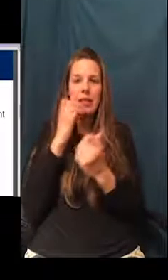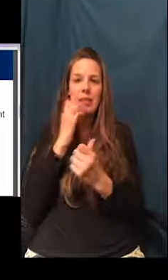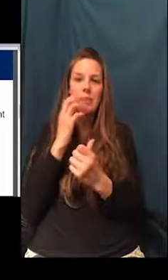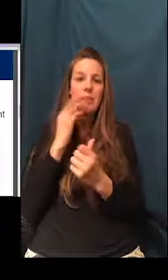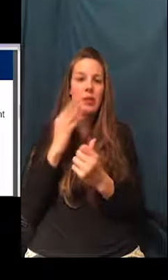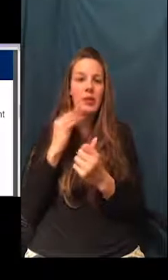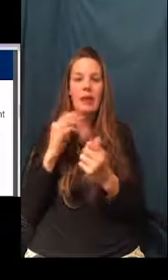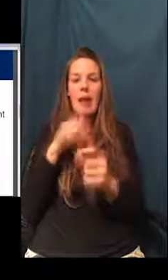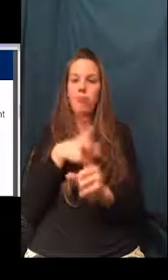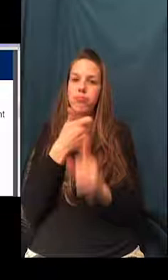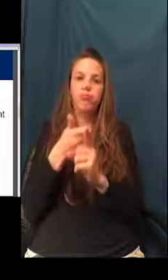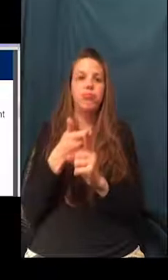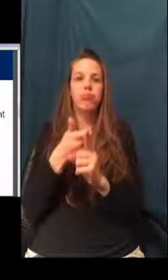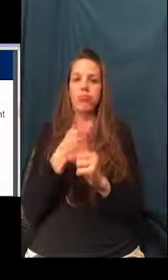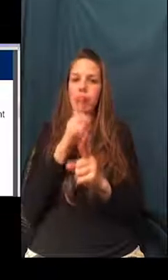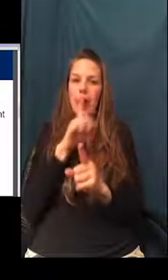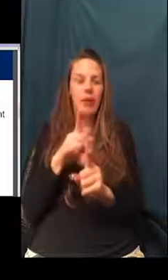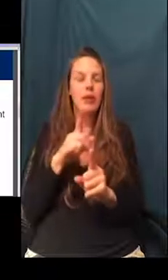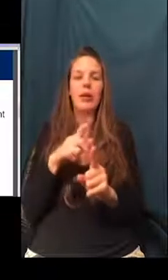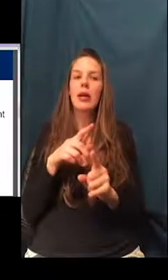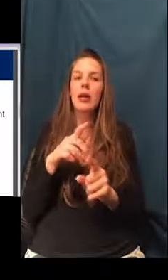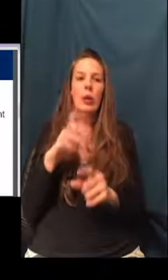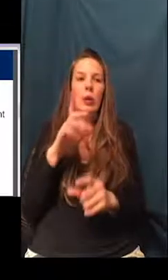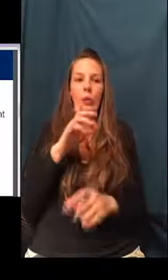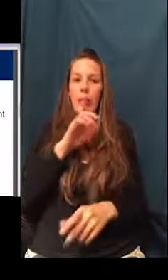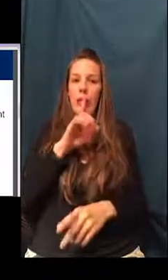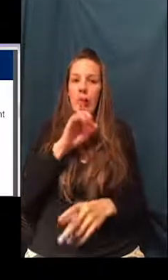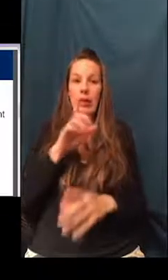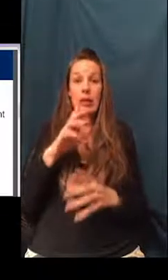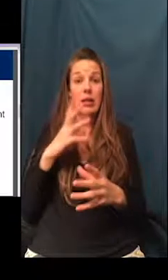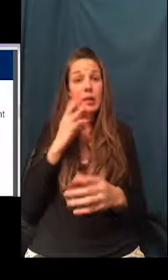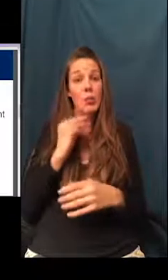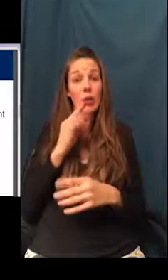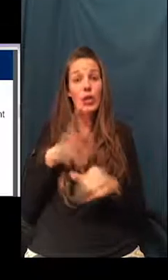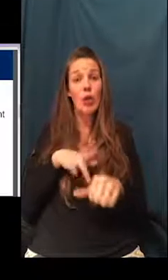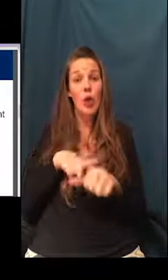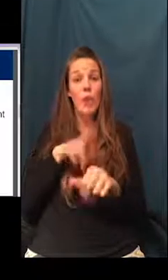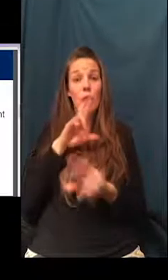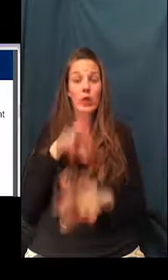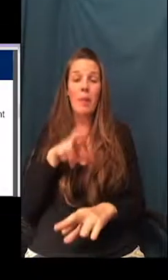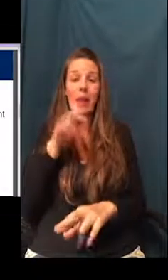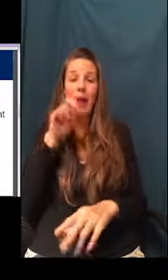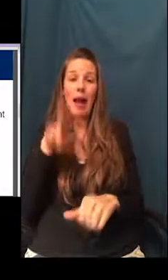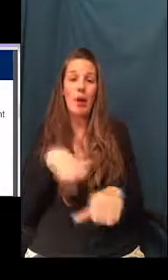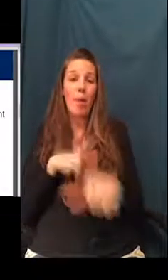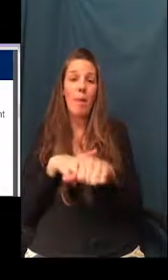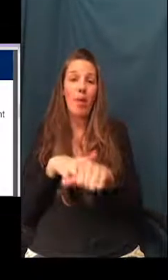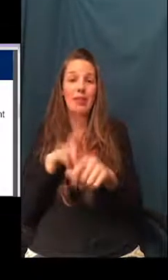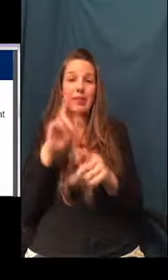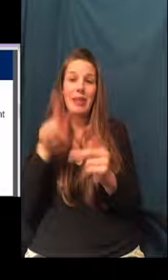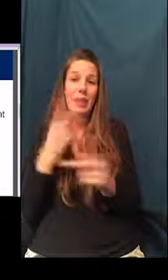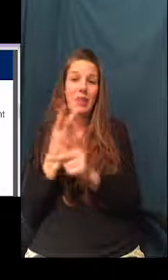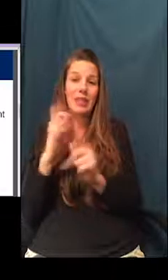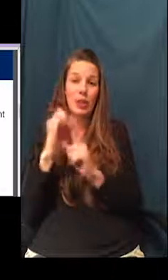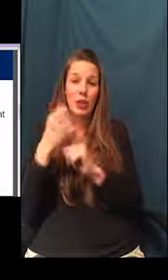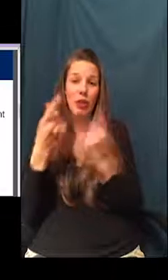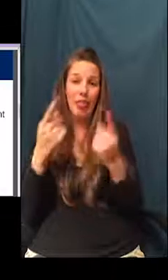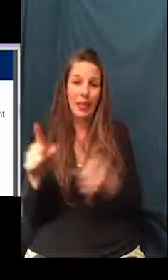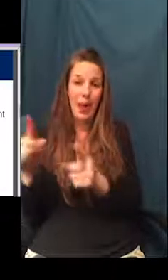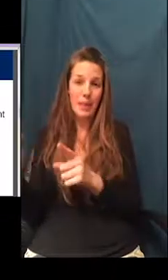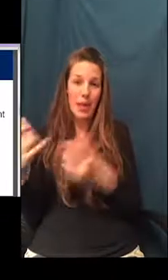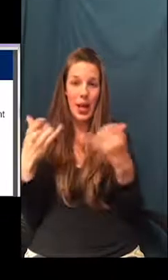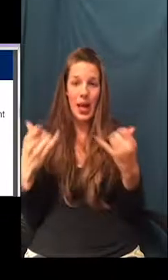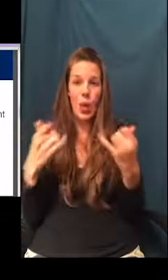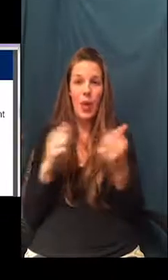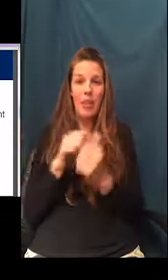big impact on all of us, and that we're really experiencing normal reactions, abnormal type of situation that we're finding